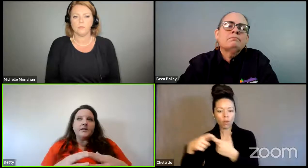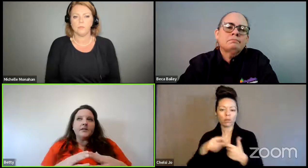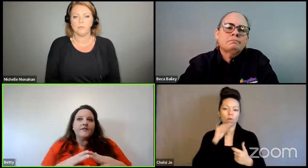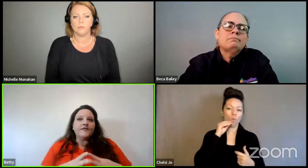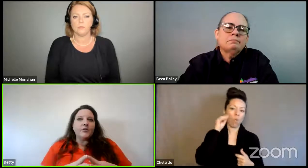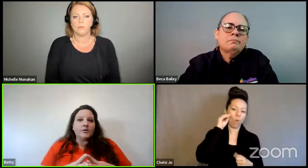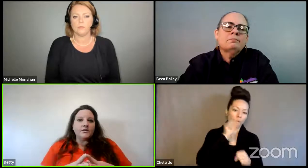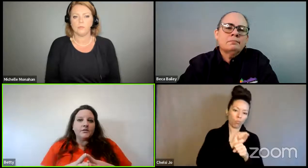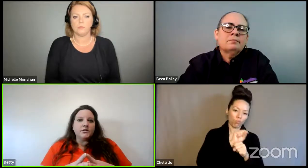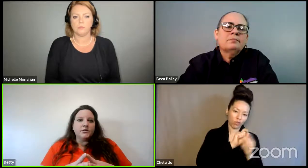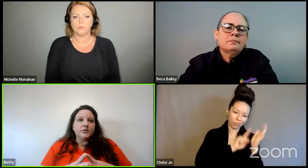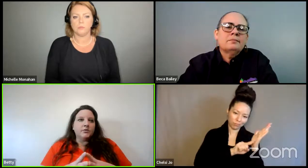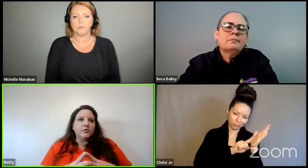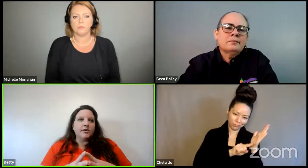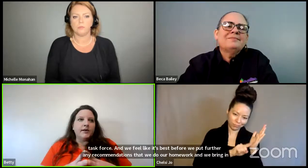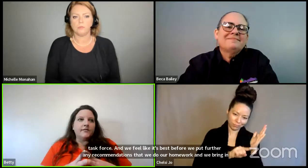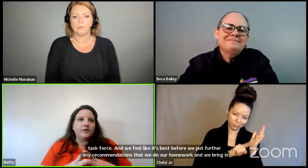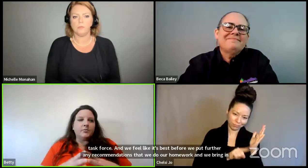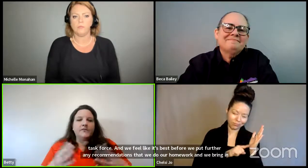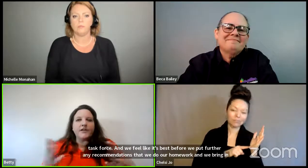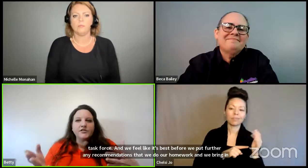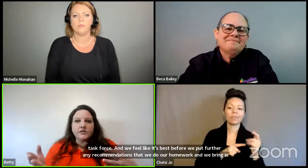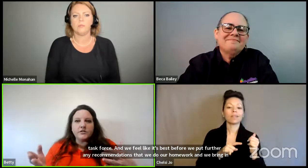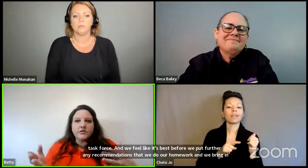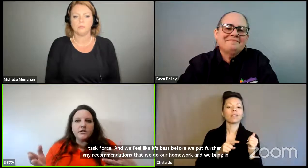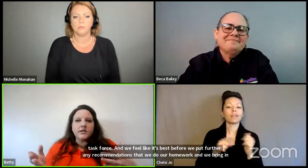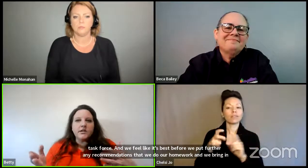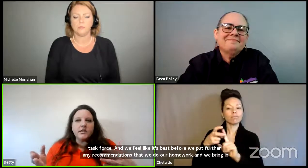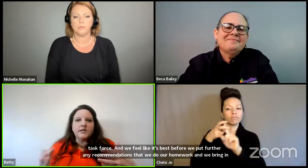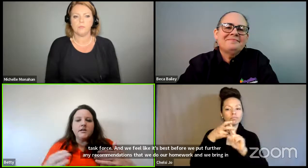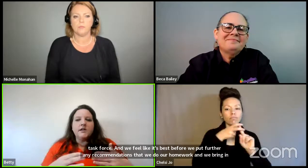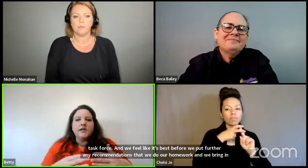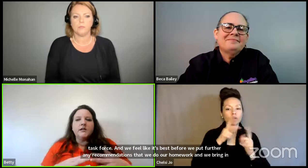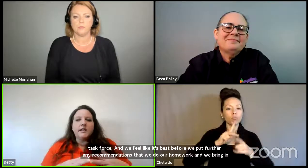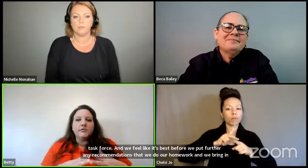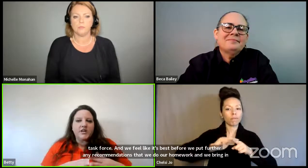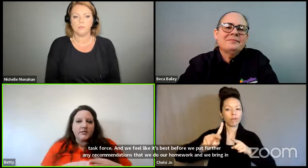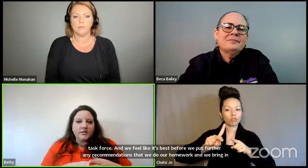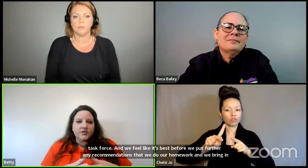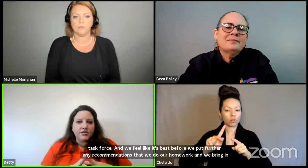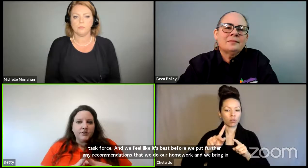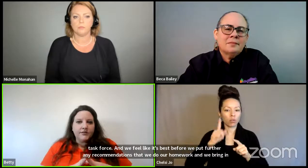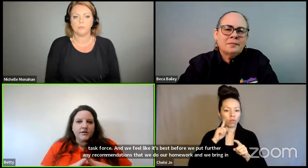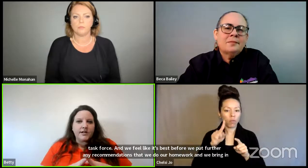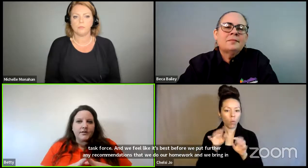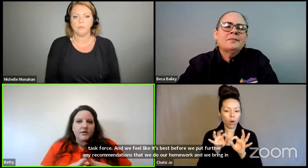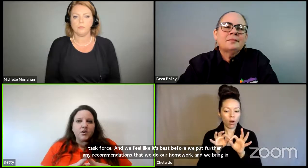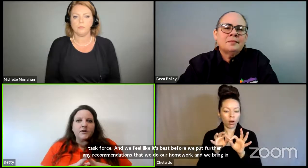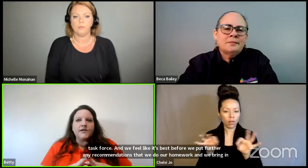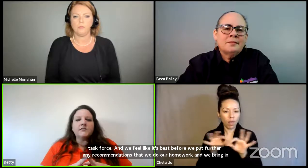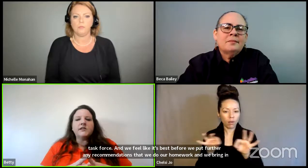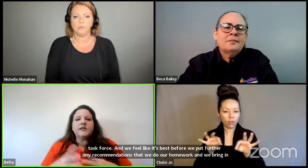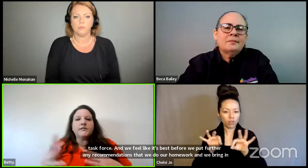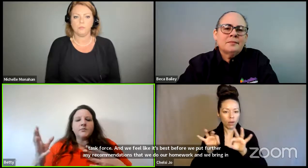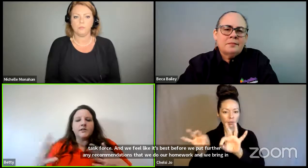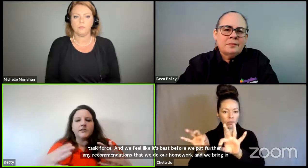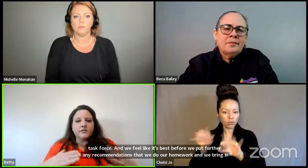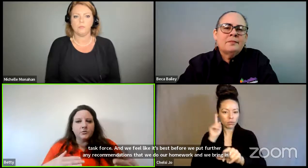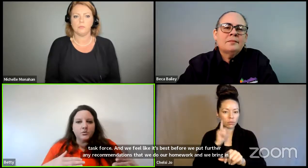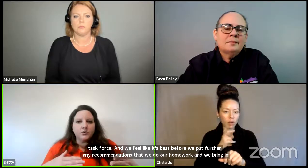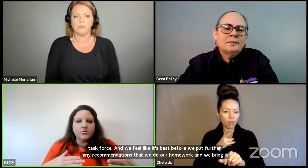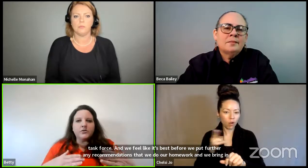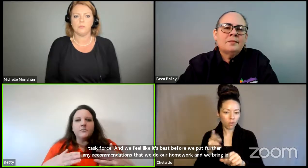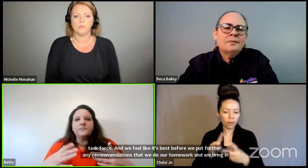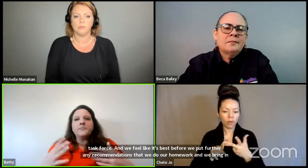the folks who are professionals in language acquisition for deaf and hard of hearing, bring